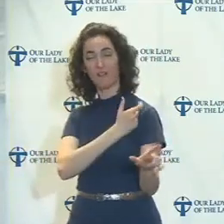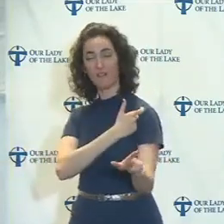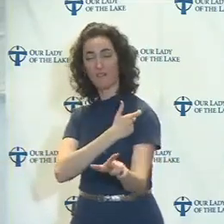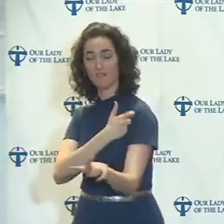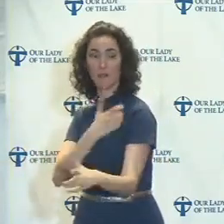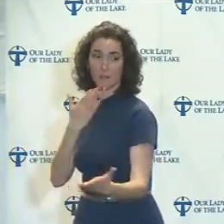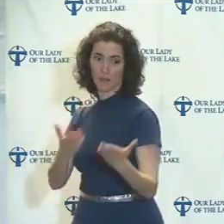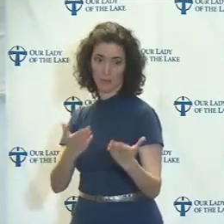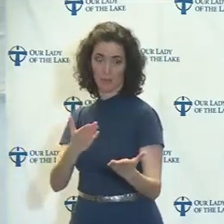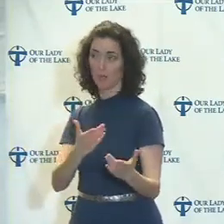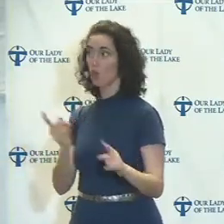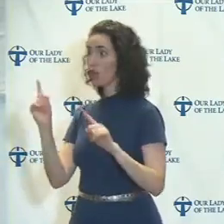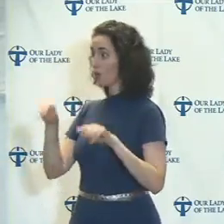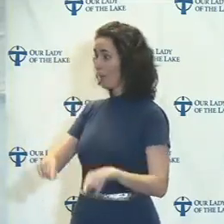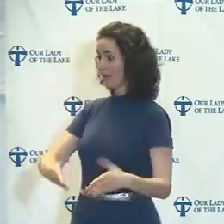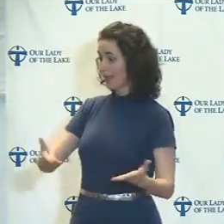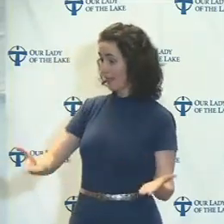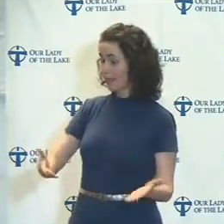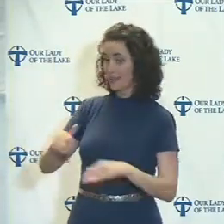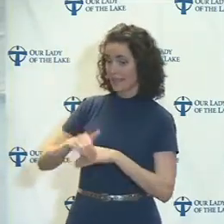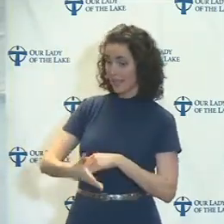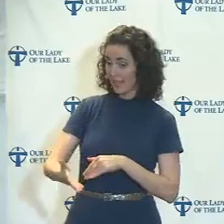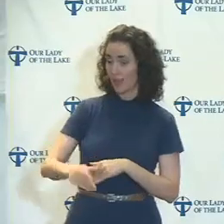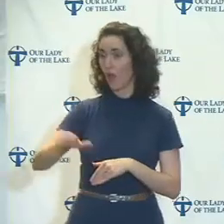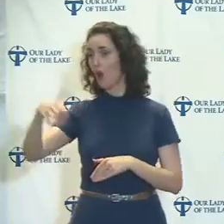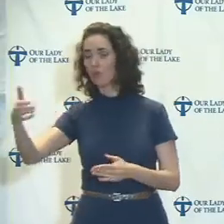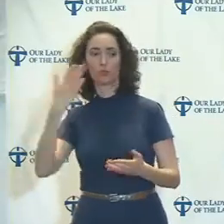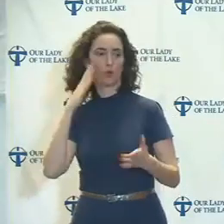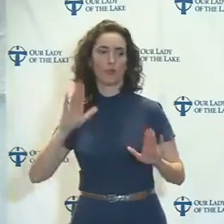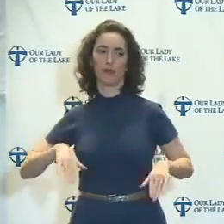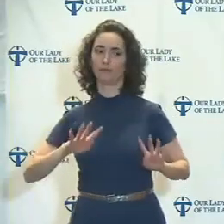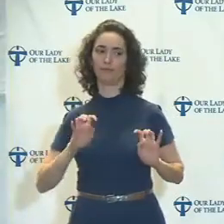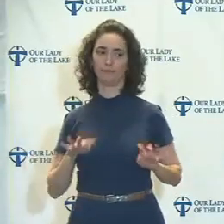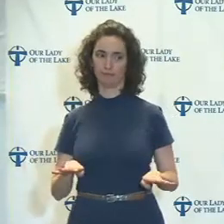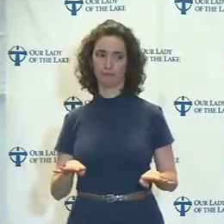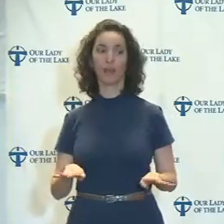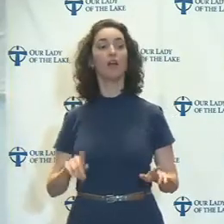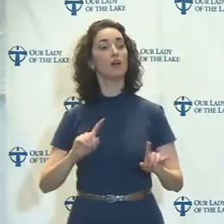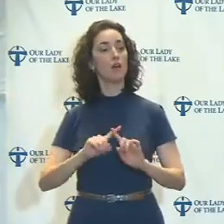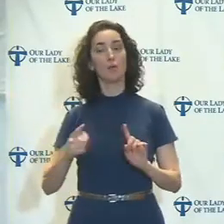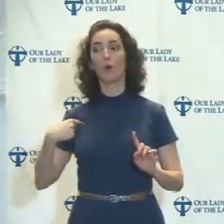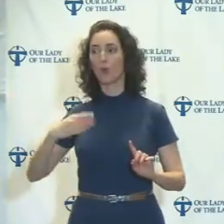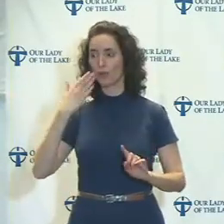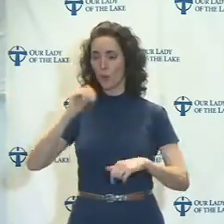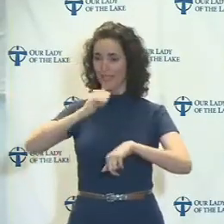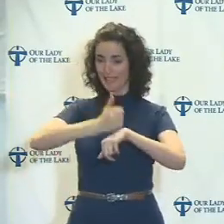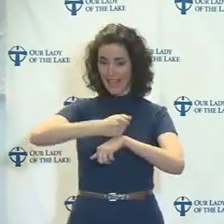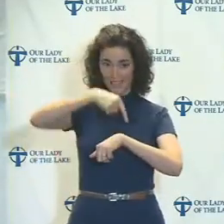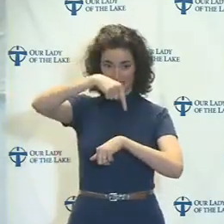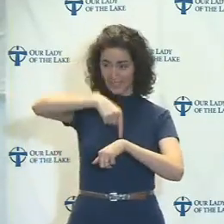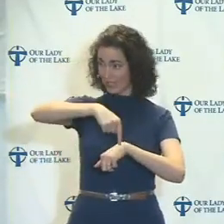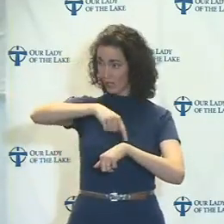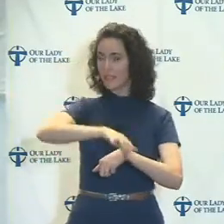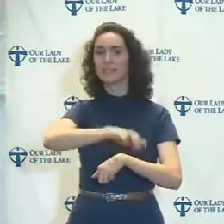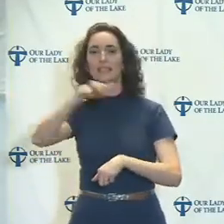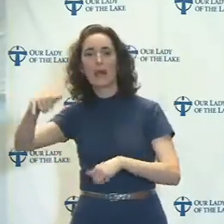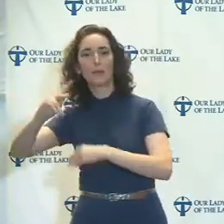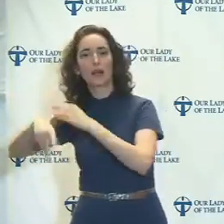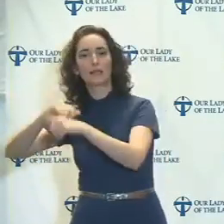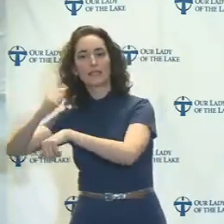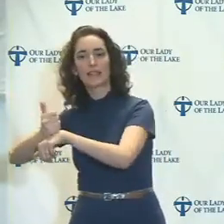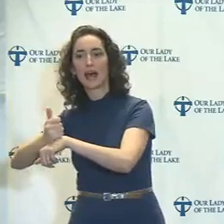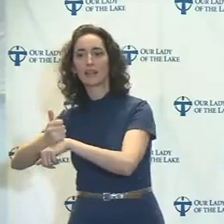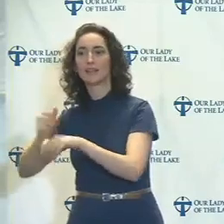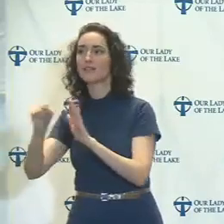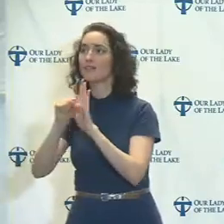particular vaccine comes here or not, we don't know yet. But we do know that sites like this one across the state are incredibly